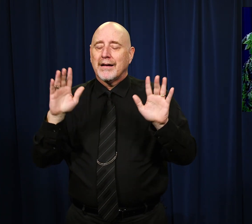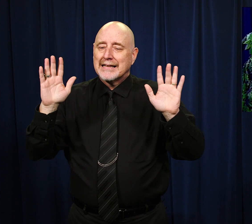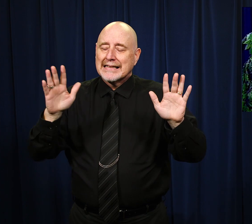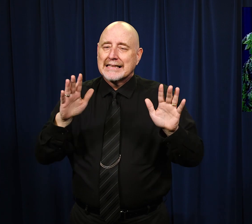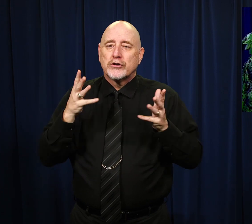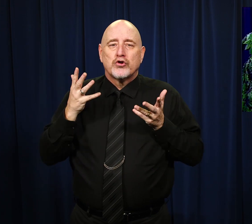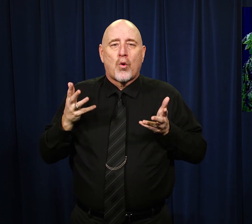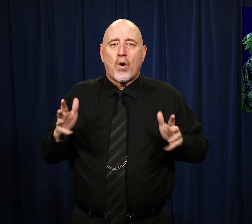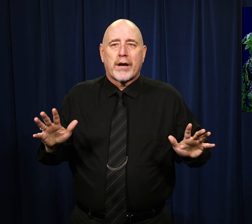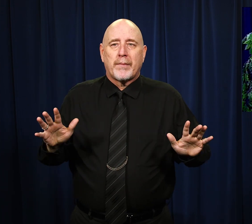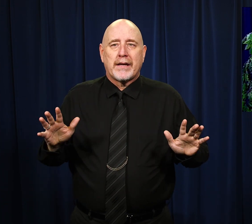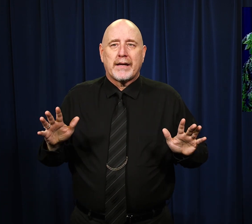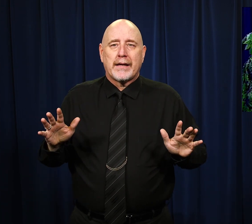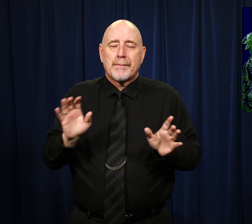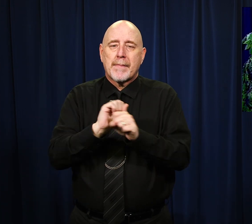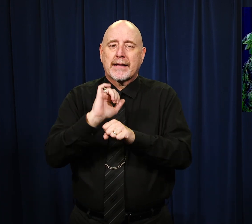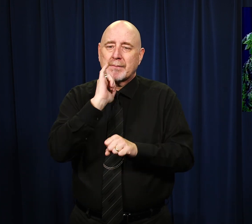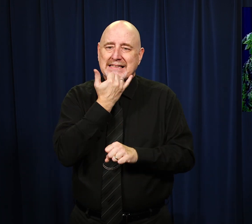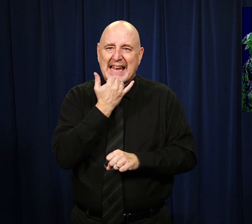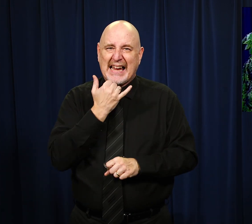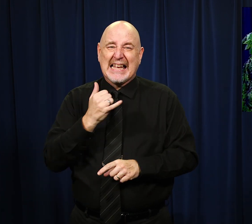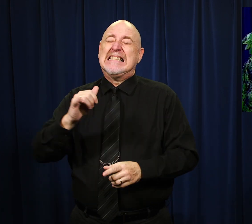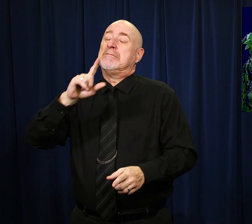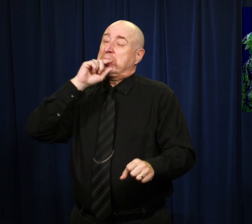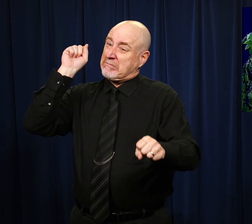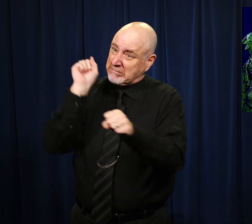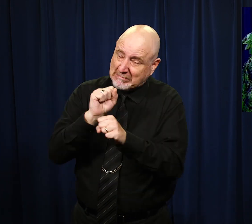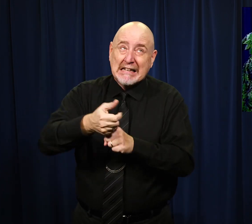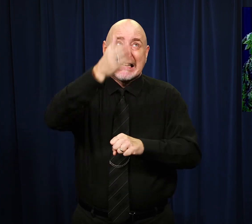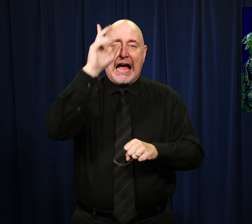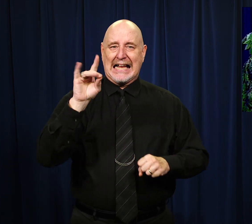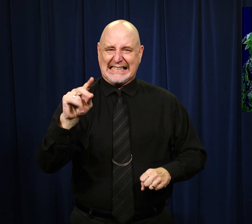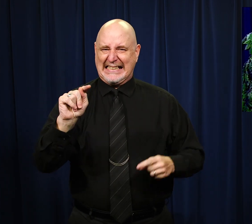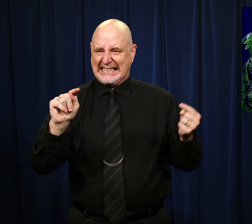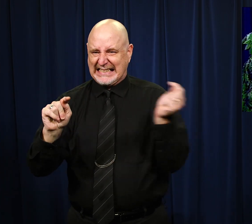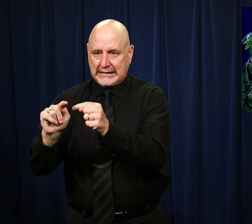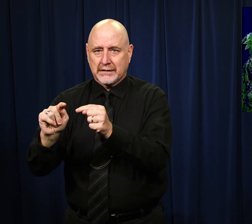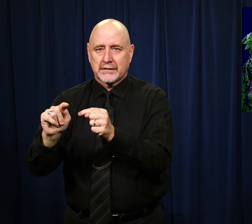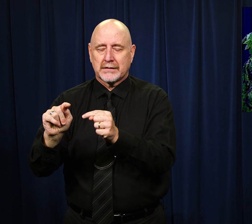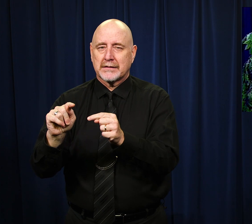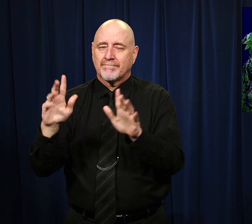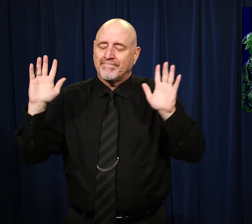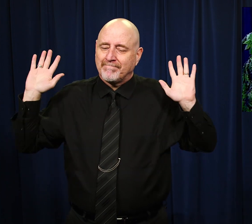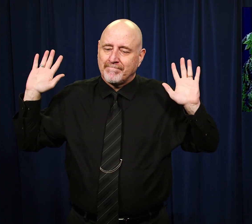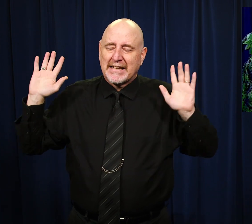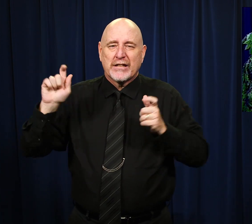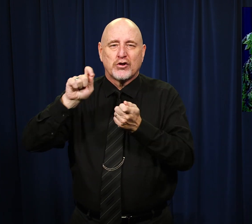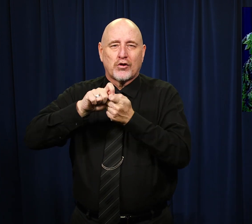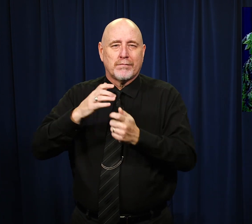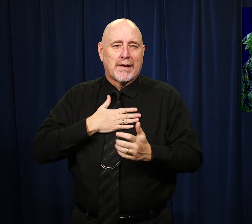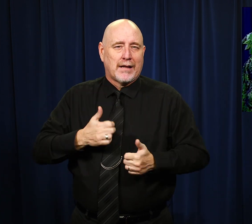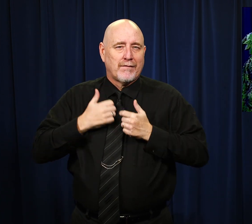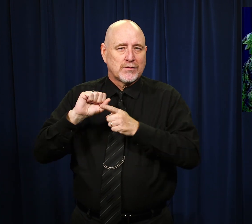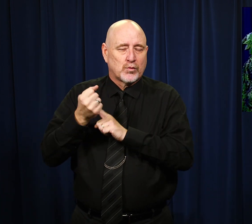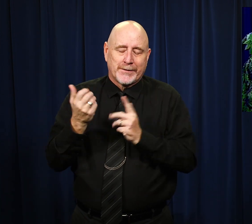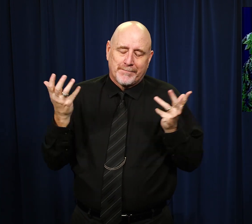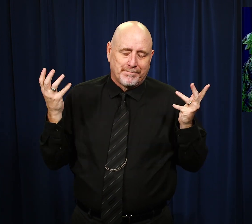wouldn't want to be making the mistake of saying that was definitely God's providence working in a certain